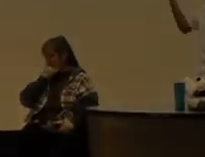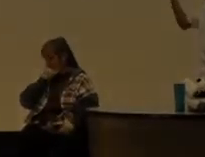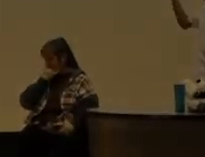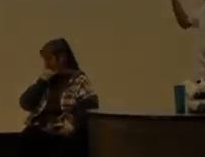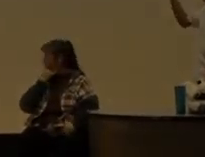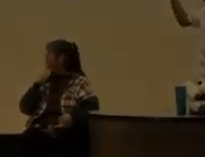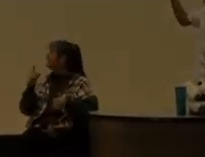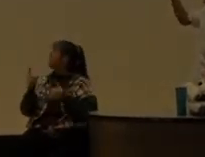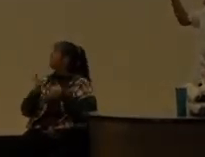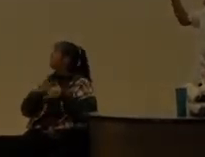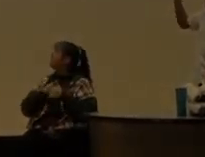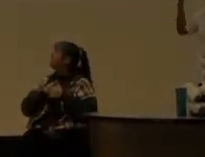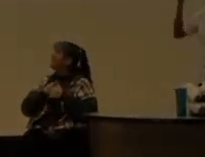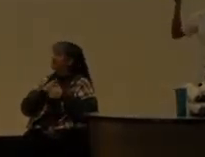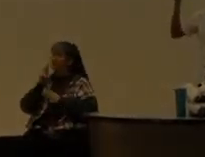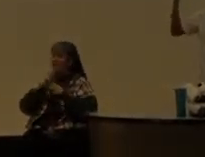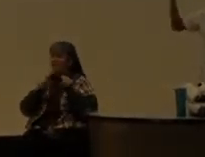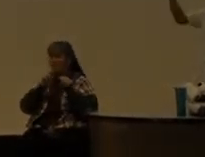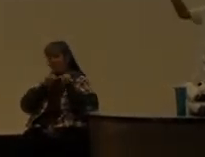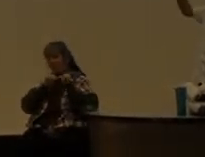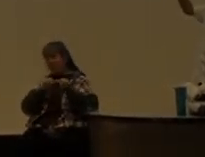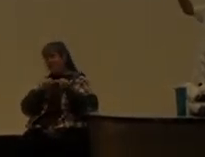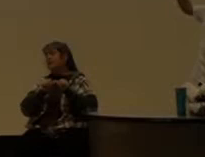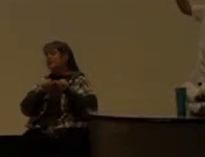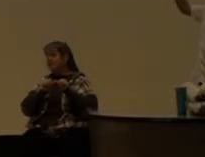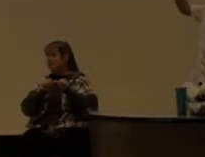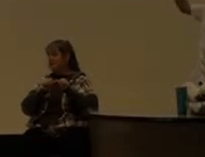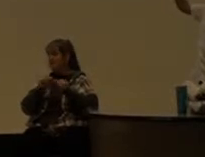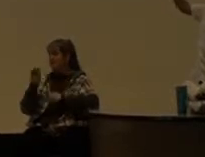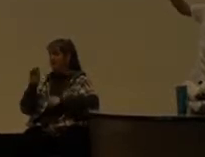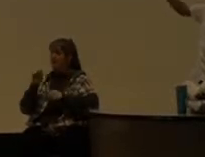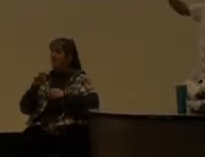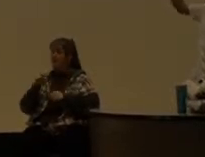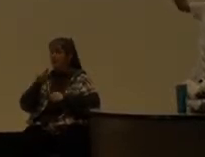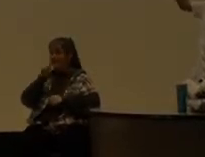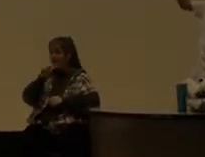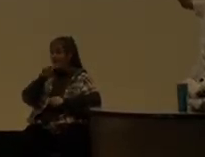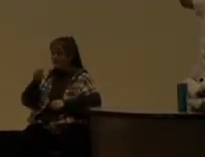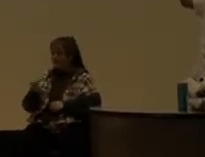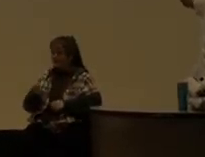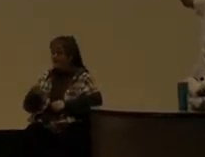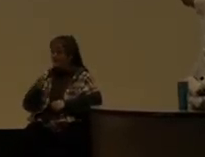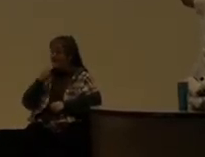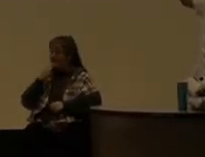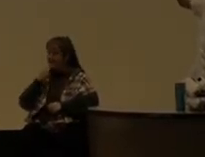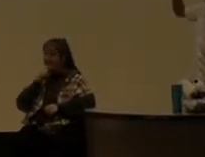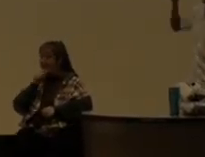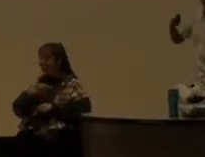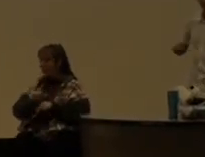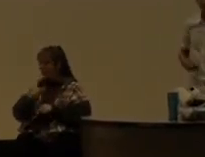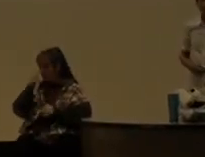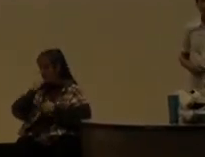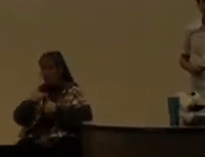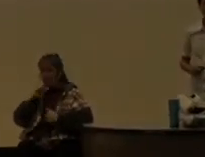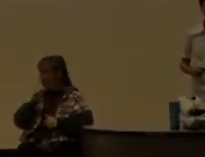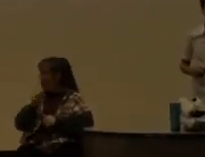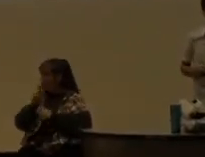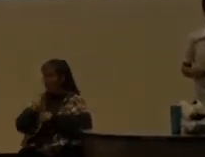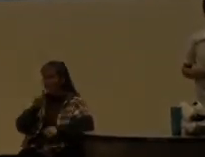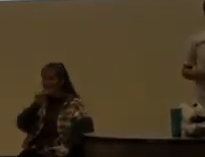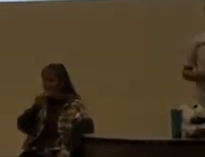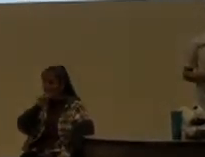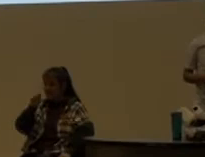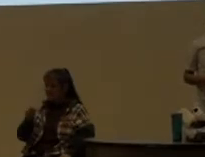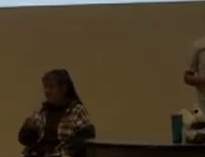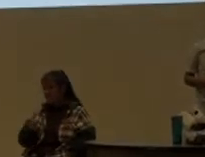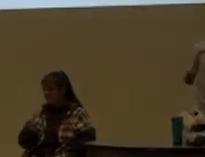One is that, once again, people are still putting in semicolons and then saying their program doesn't work. So be mindful of not putting the